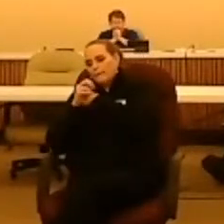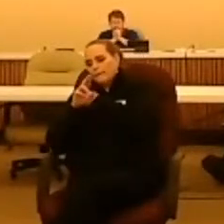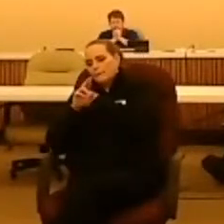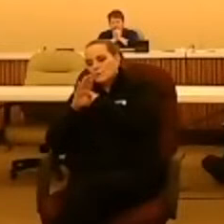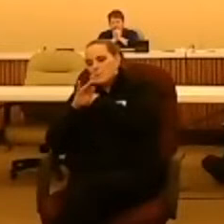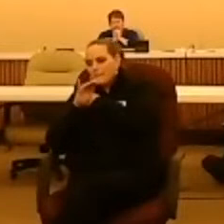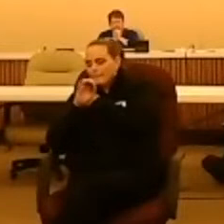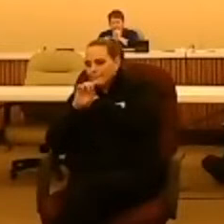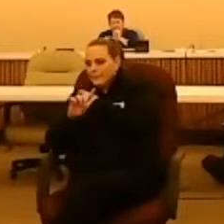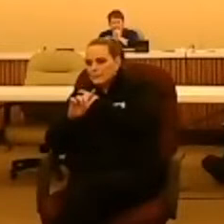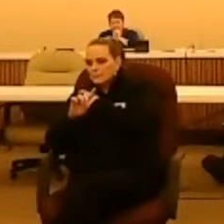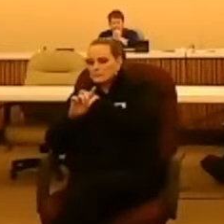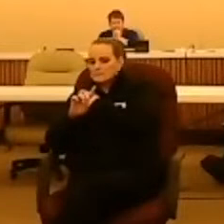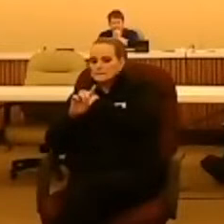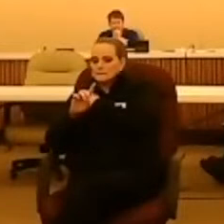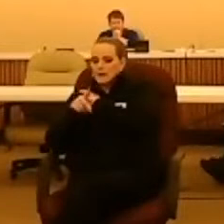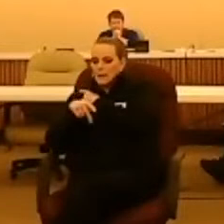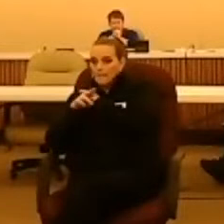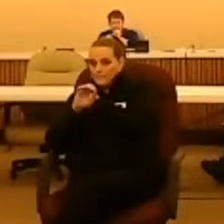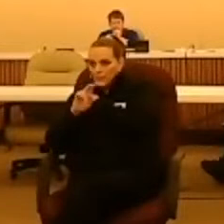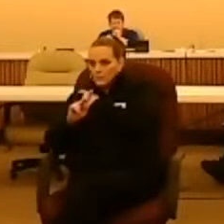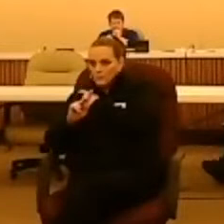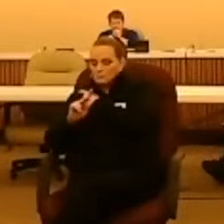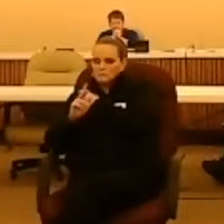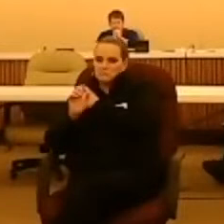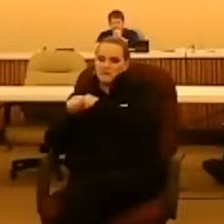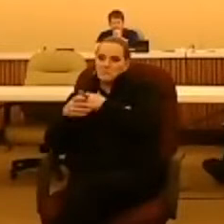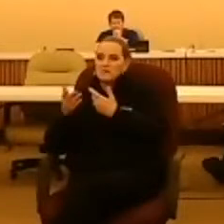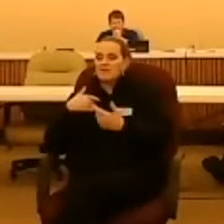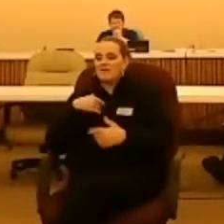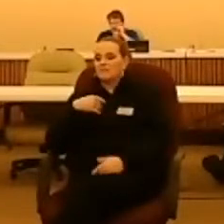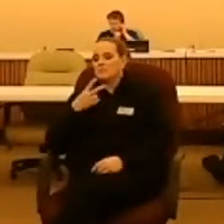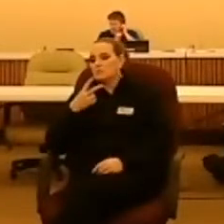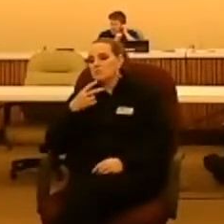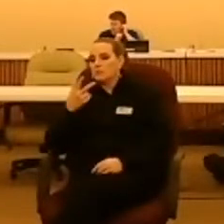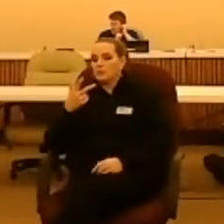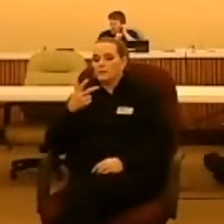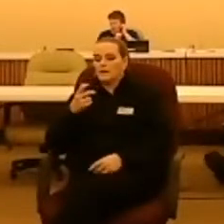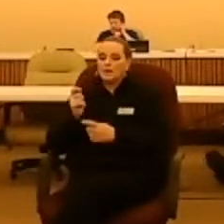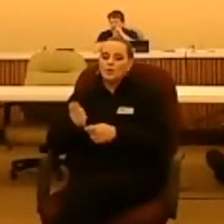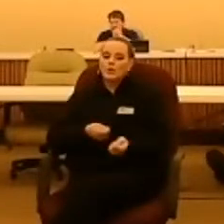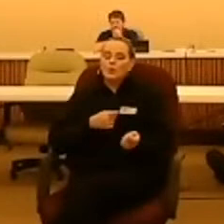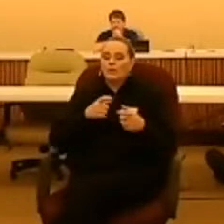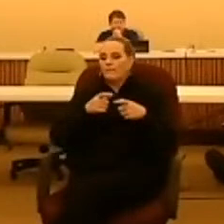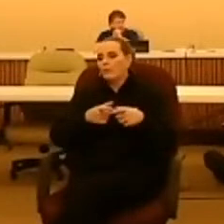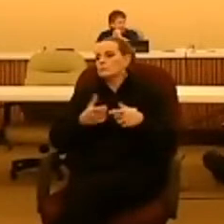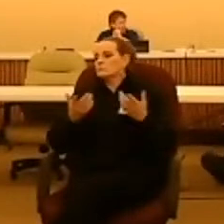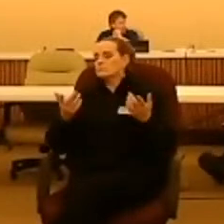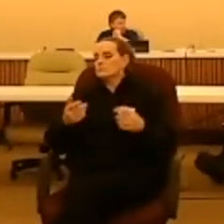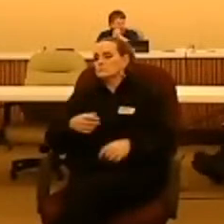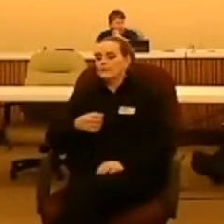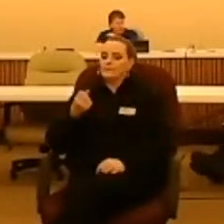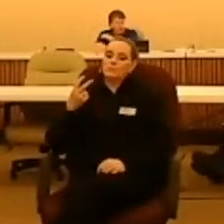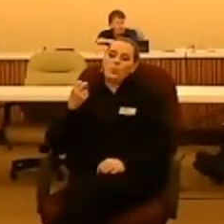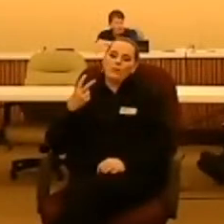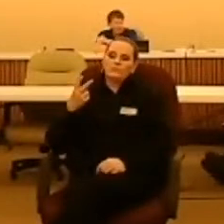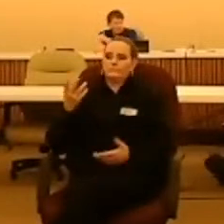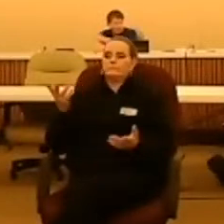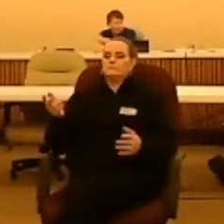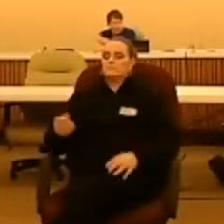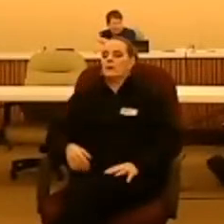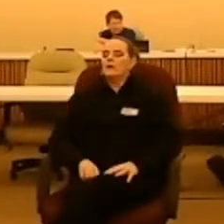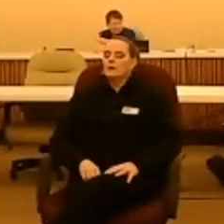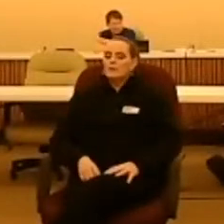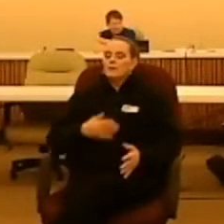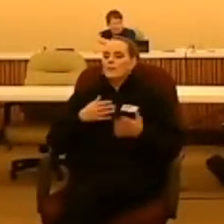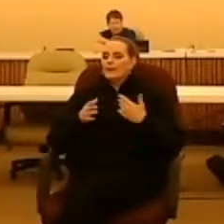maybe 2-3 holes. That's it. Okay. So it would be a 12-hole golf course, which isn't very common. As far